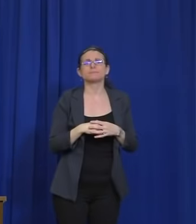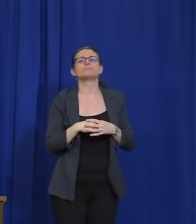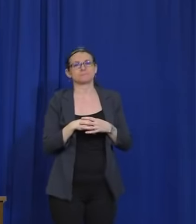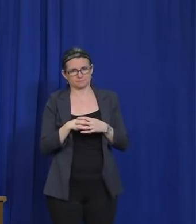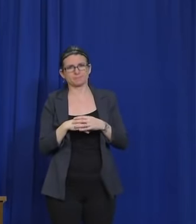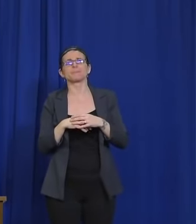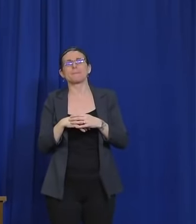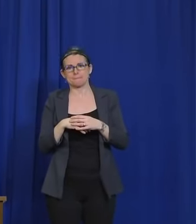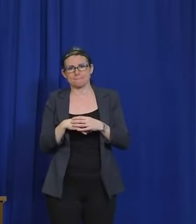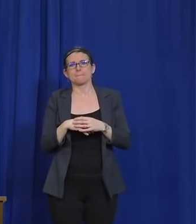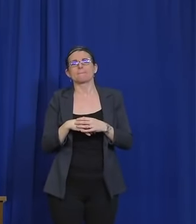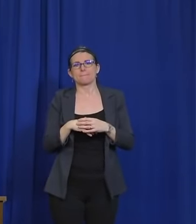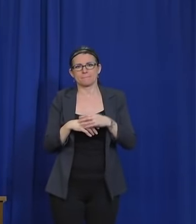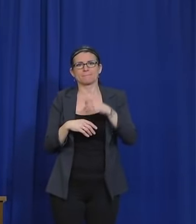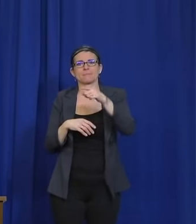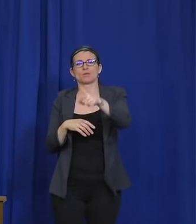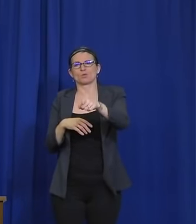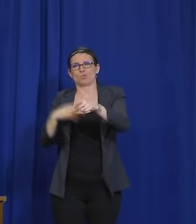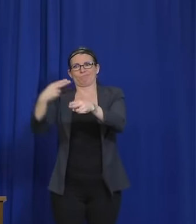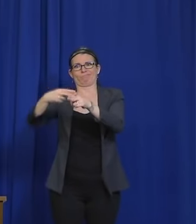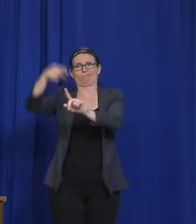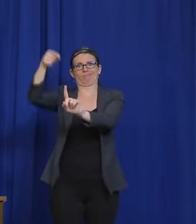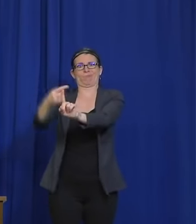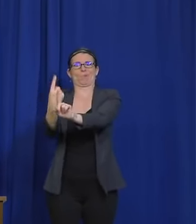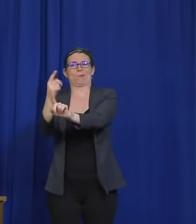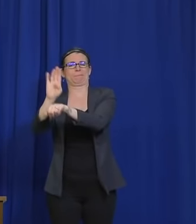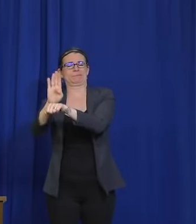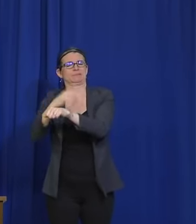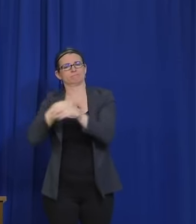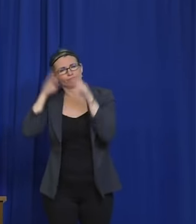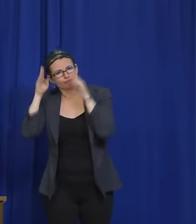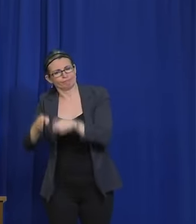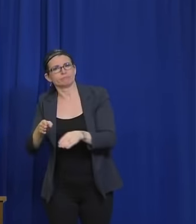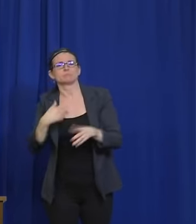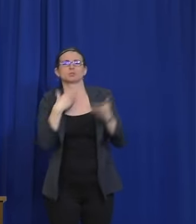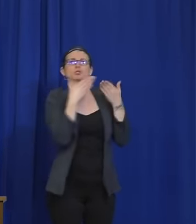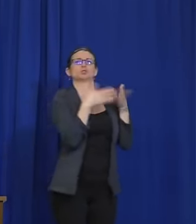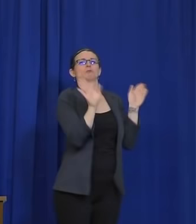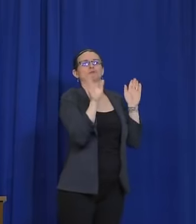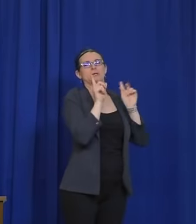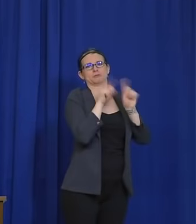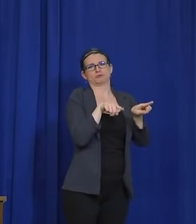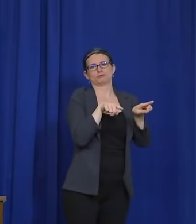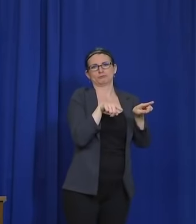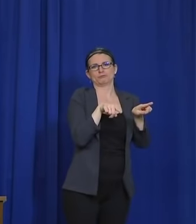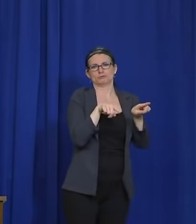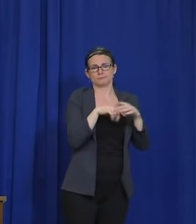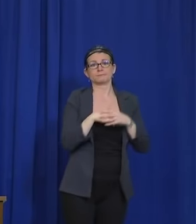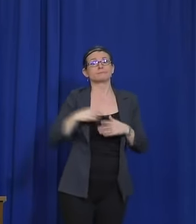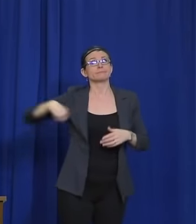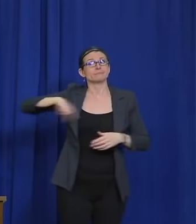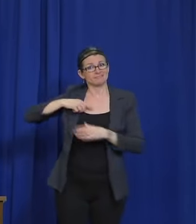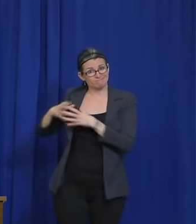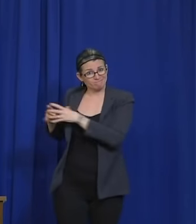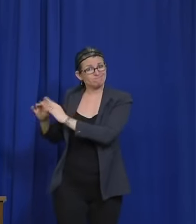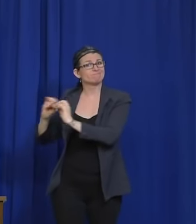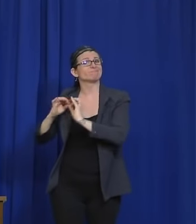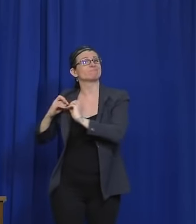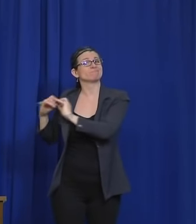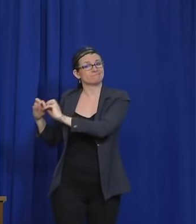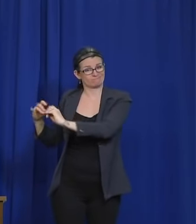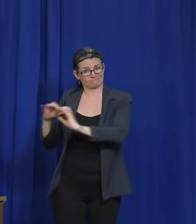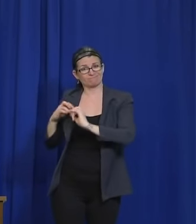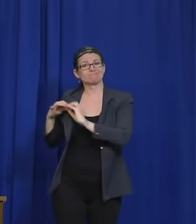The Department of Economic and Community Development has been real busy the last 5 weeks, taking in inquiries from thousands